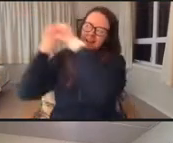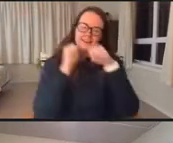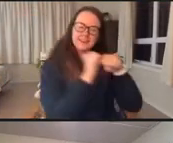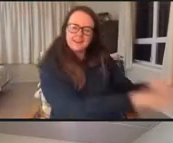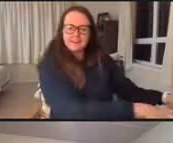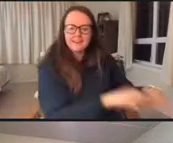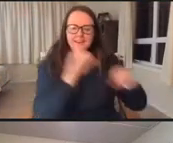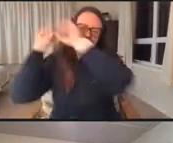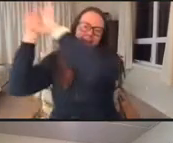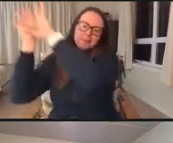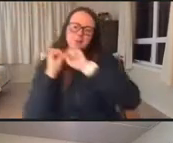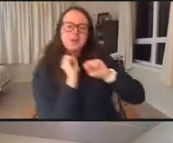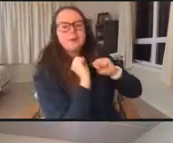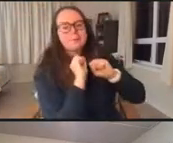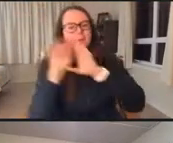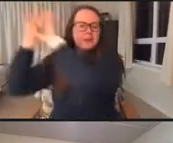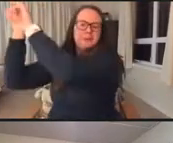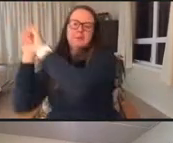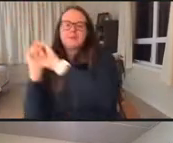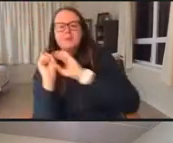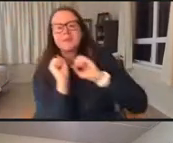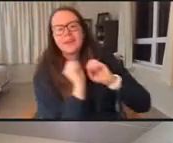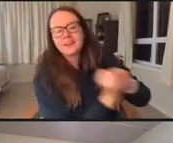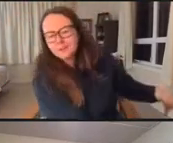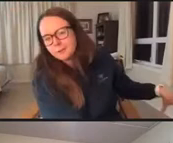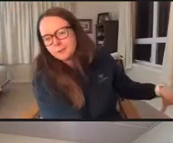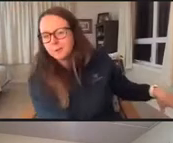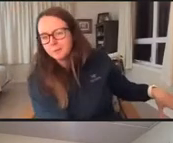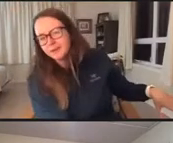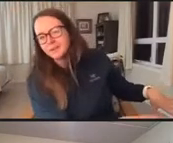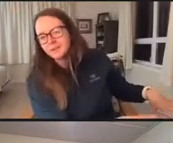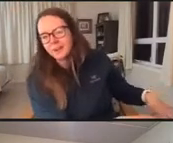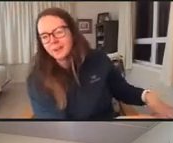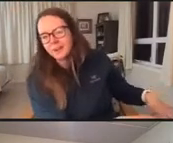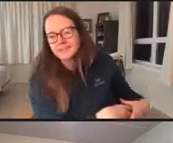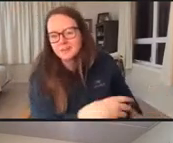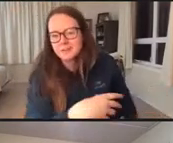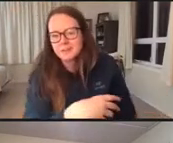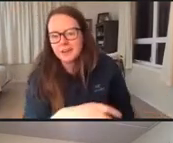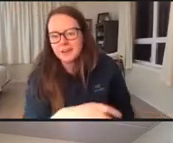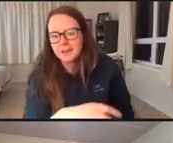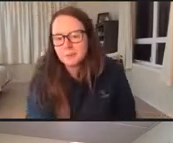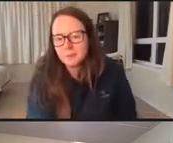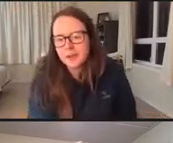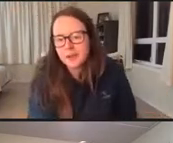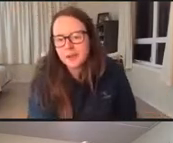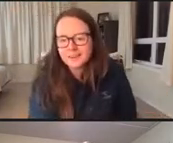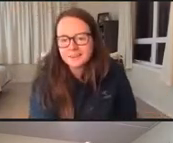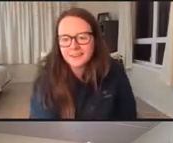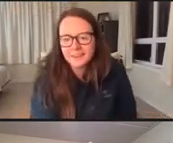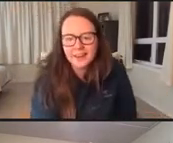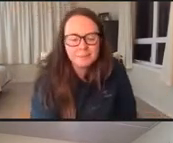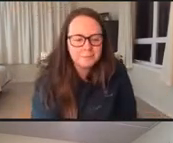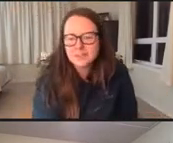like pick people up from the UK and throw them into Australia. That's the sign for Australia. So people get that as